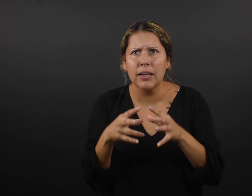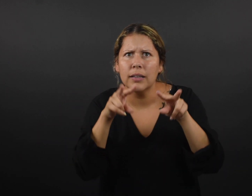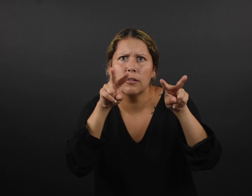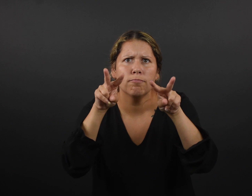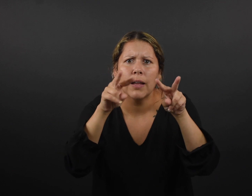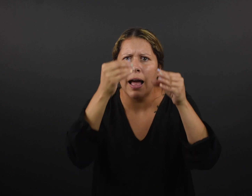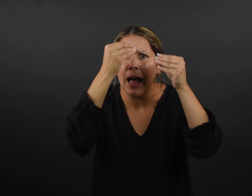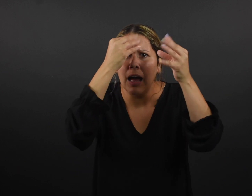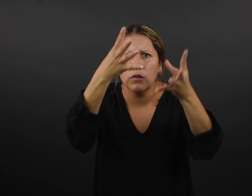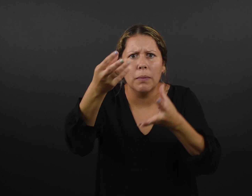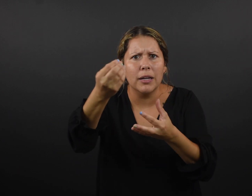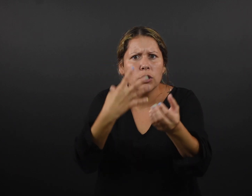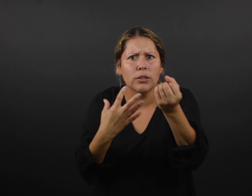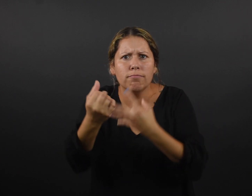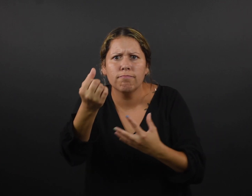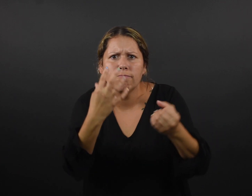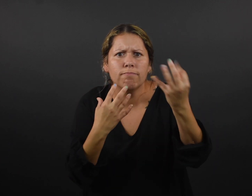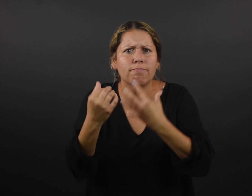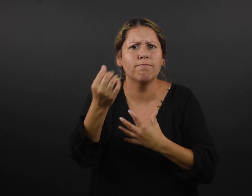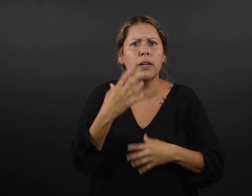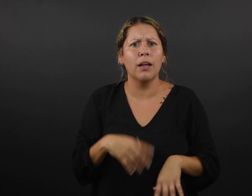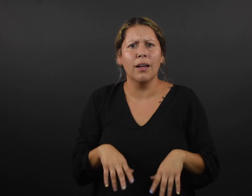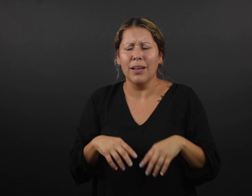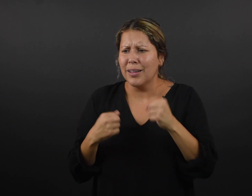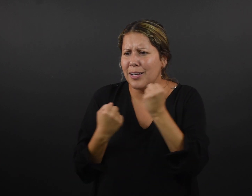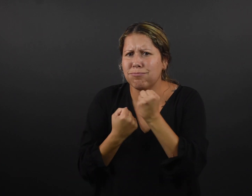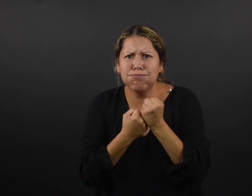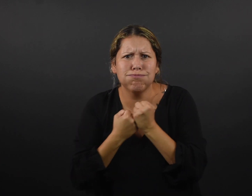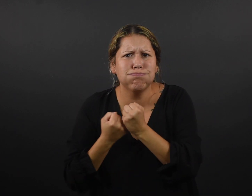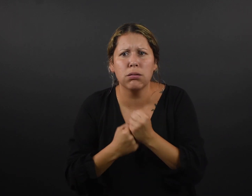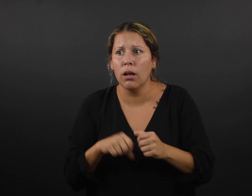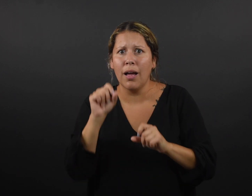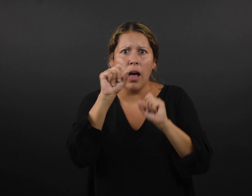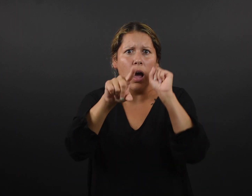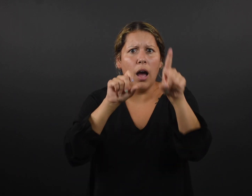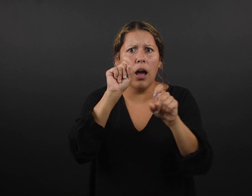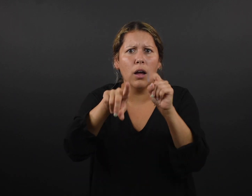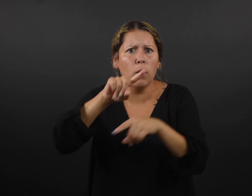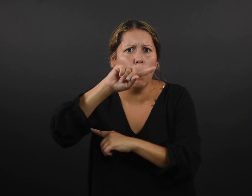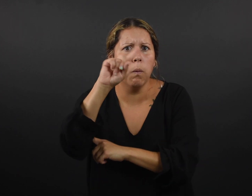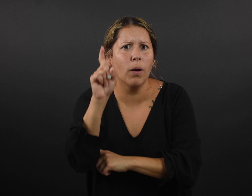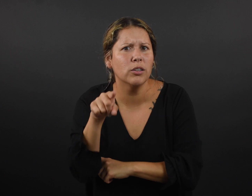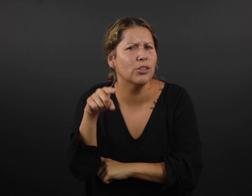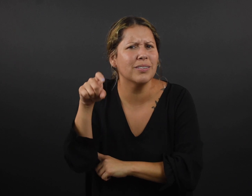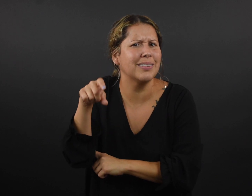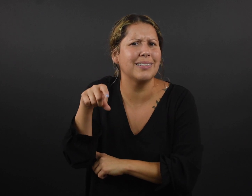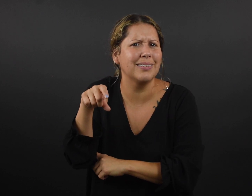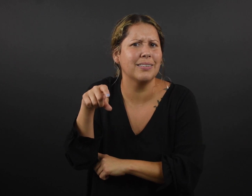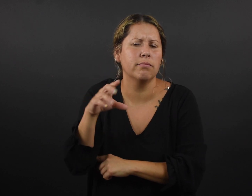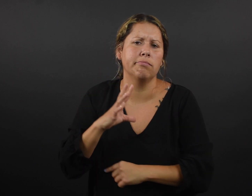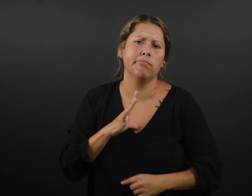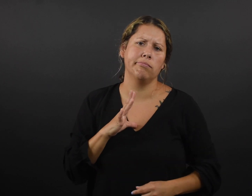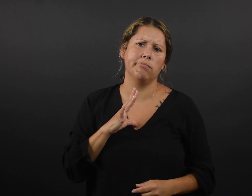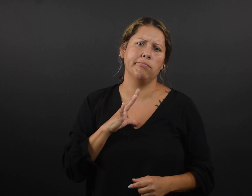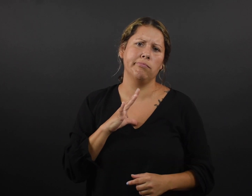for women to hear new information as well as ask any questions they might have.